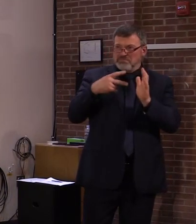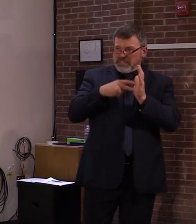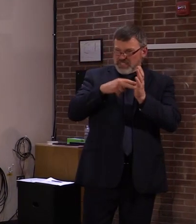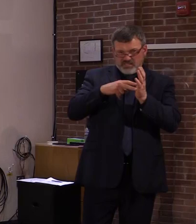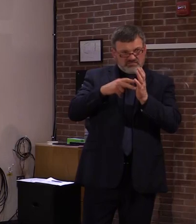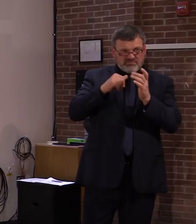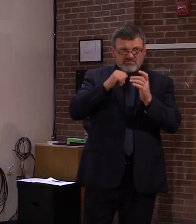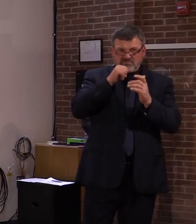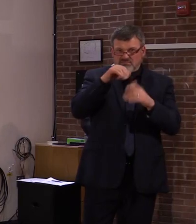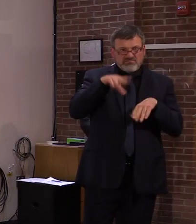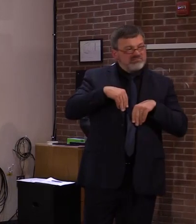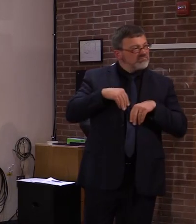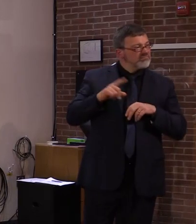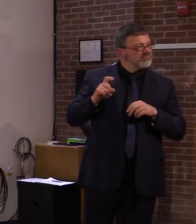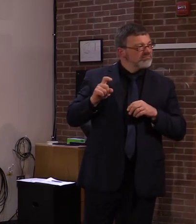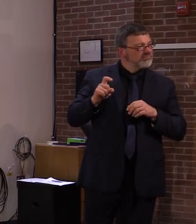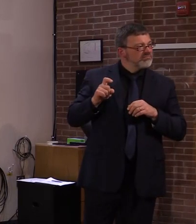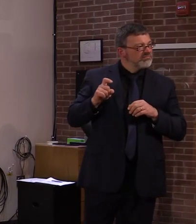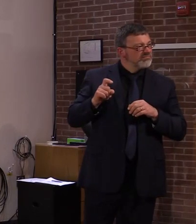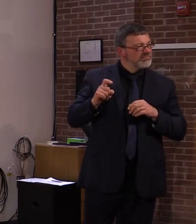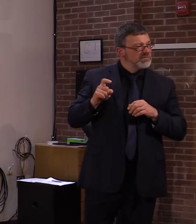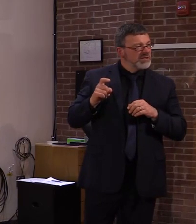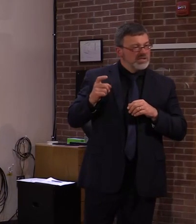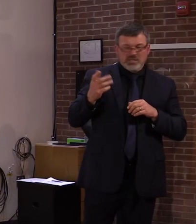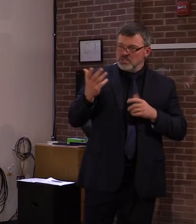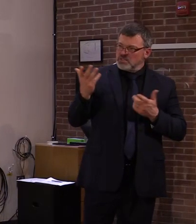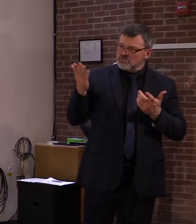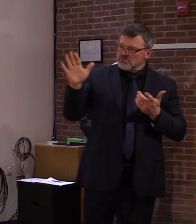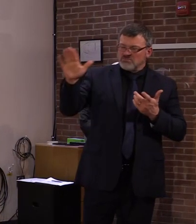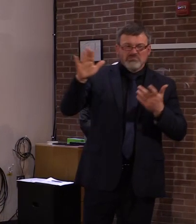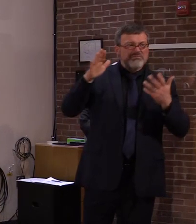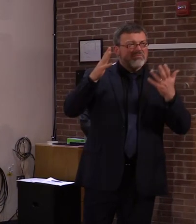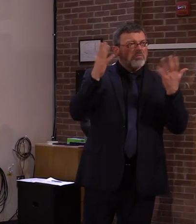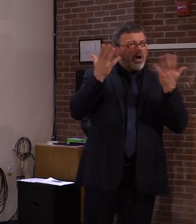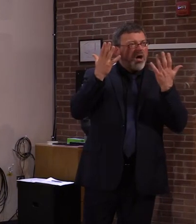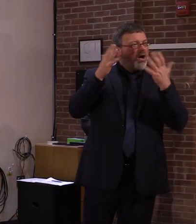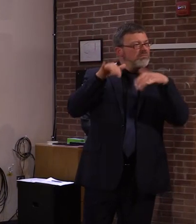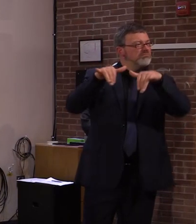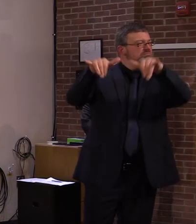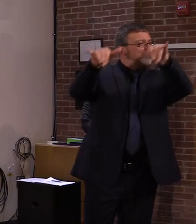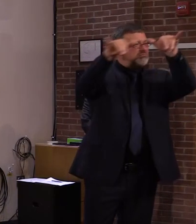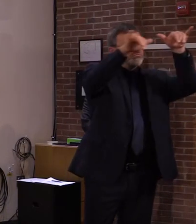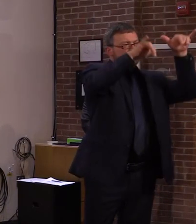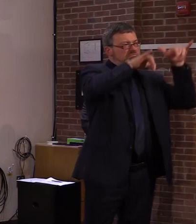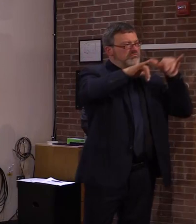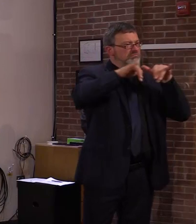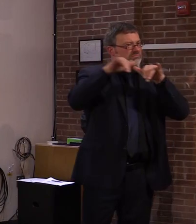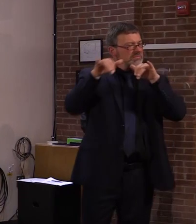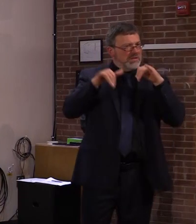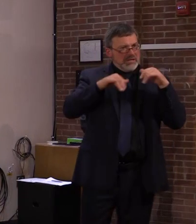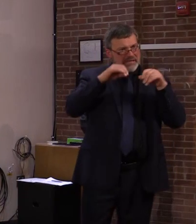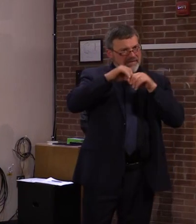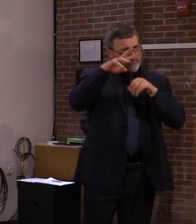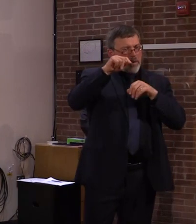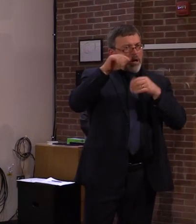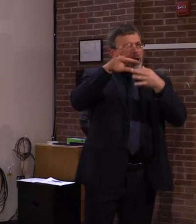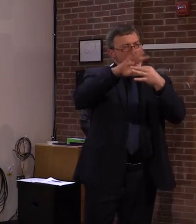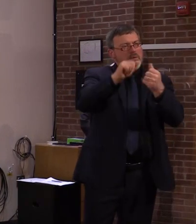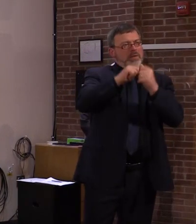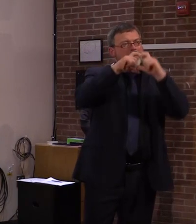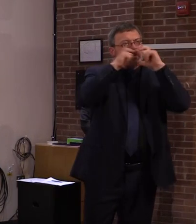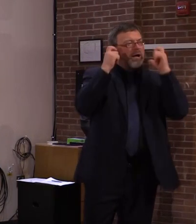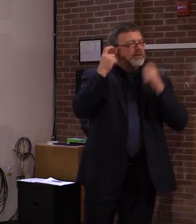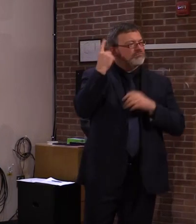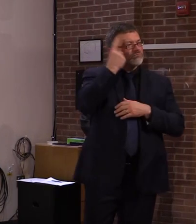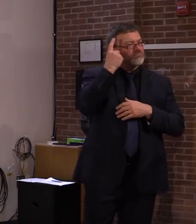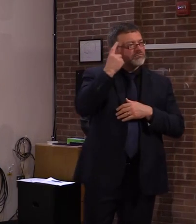wondering if that's the standard across the state and what the state mandate is for masks in schools. Well, first of all, we don't have a